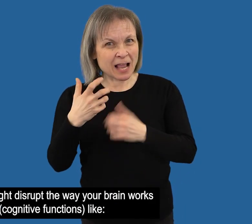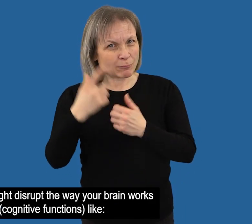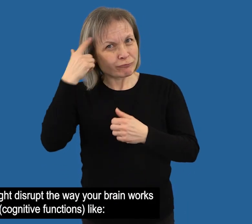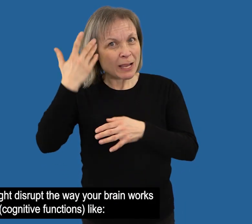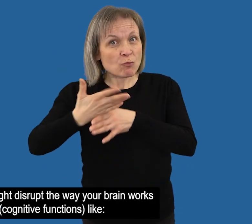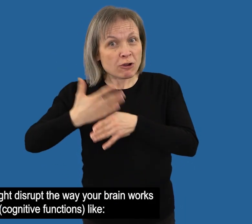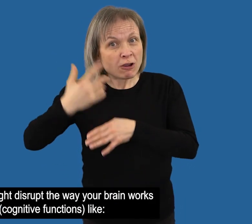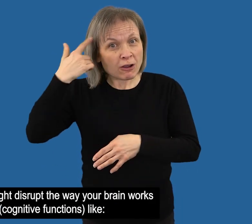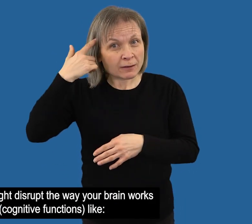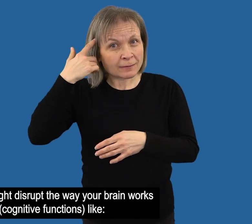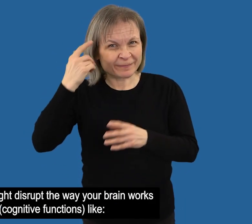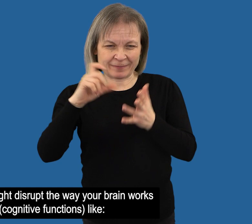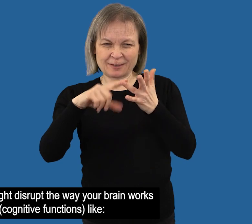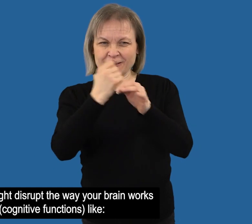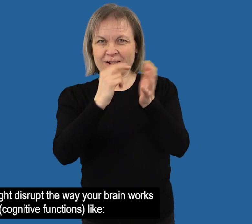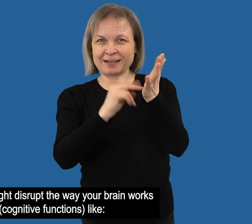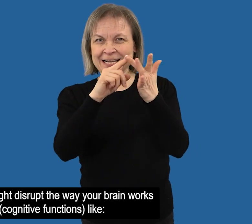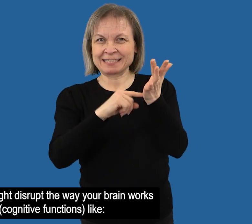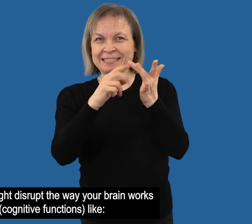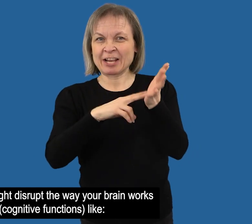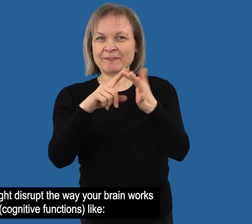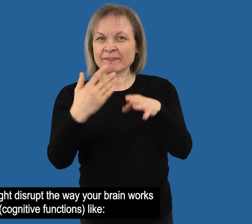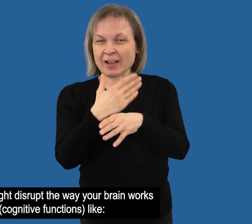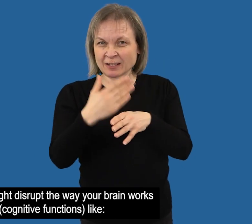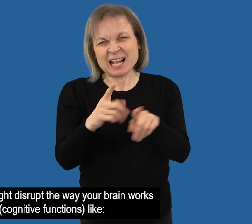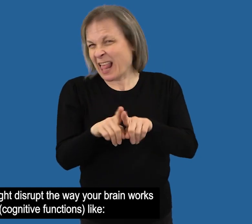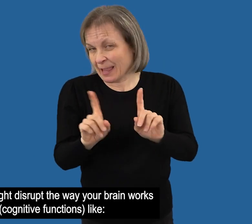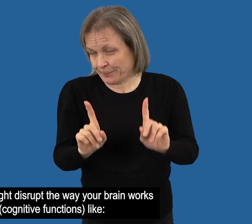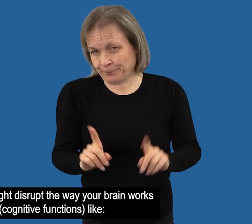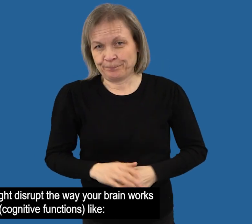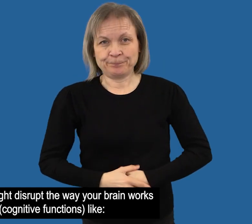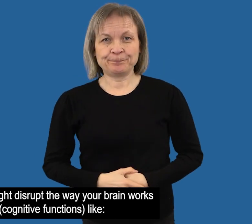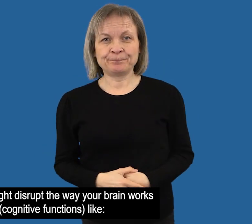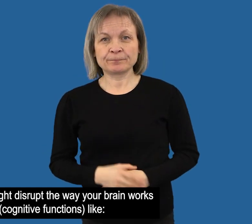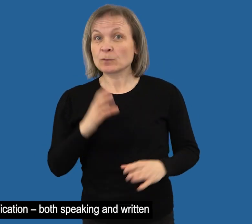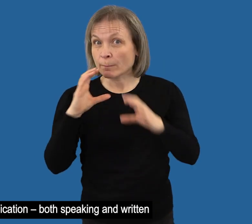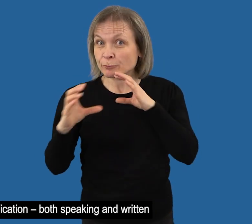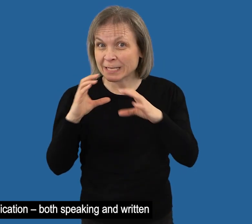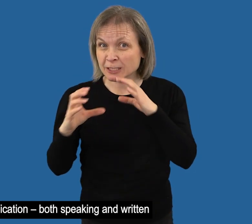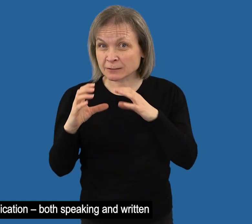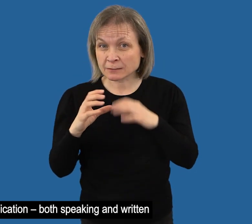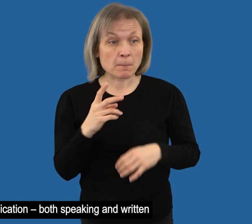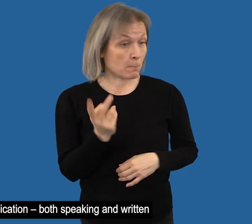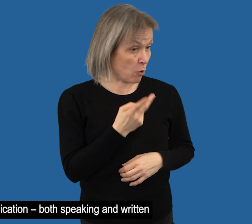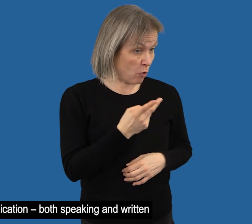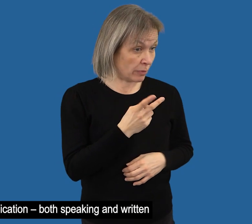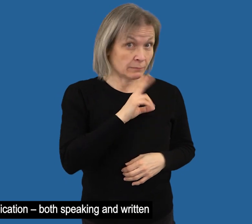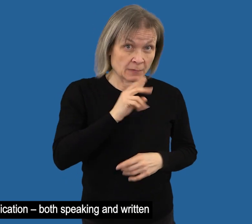A stroke might disrupt the way your brain works, cognitive functions like communication, both